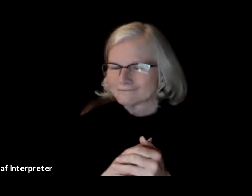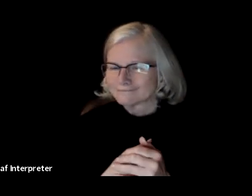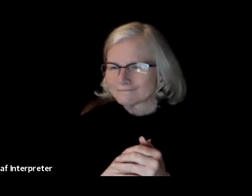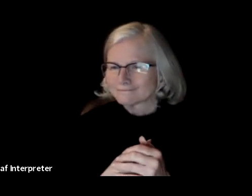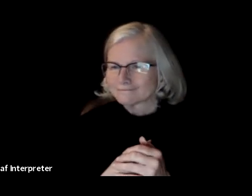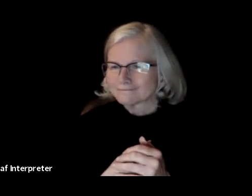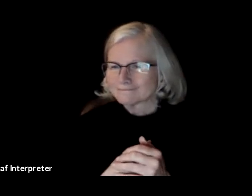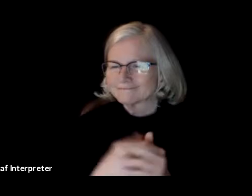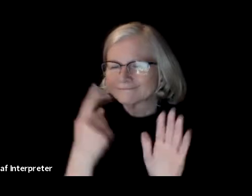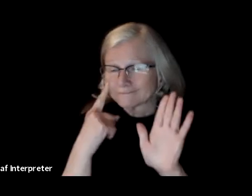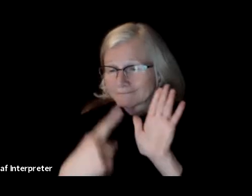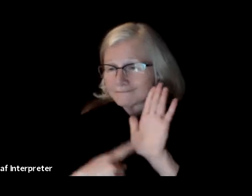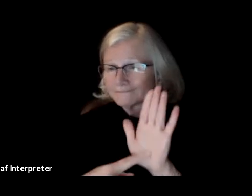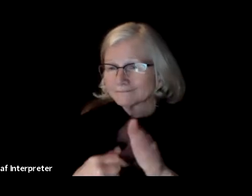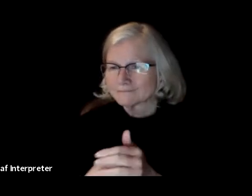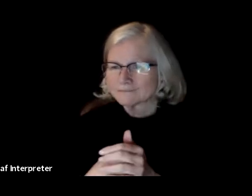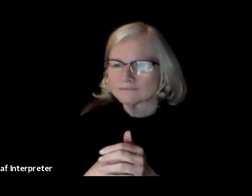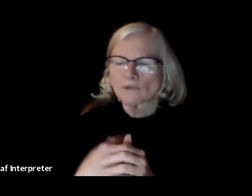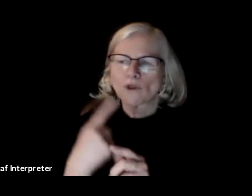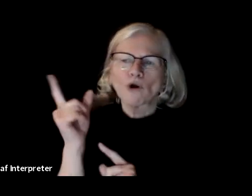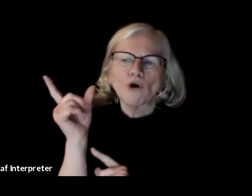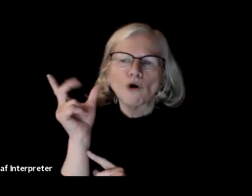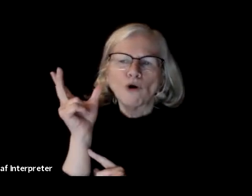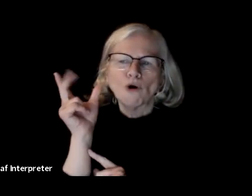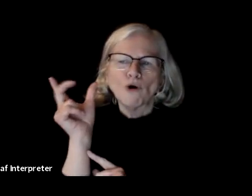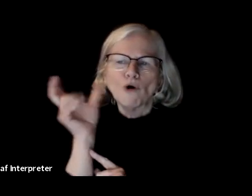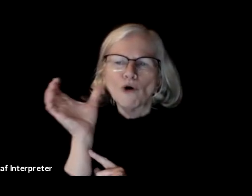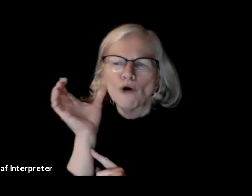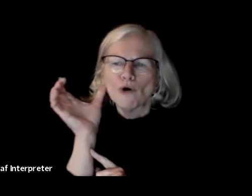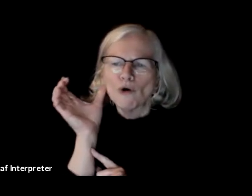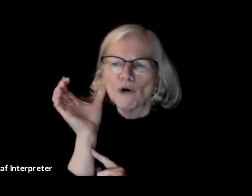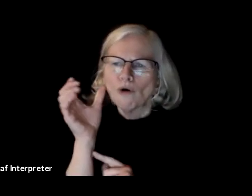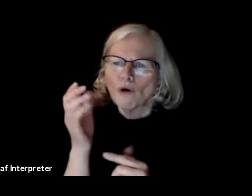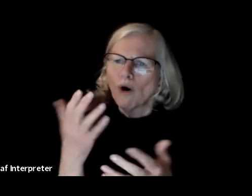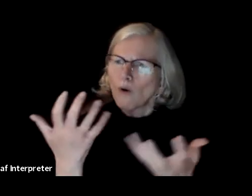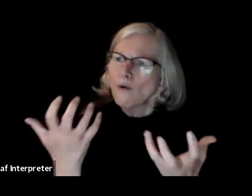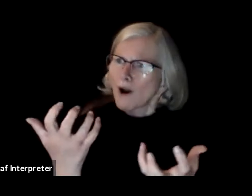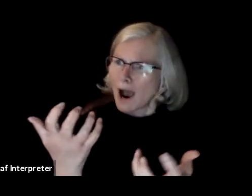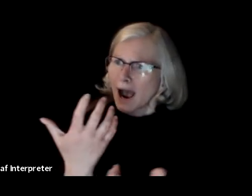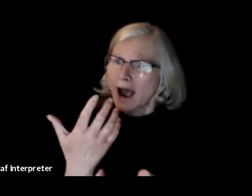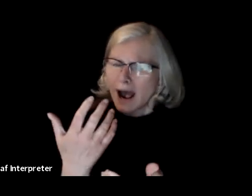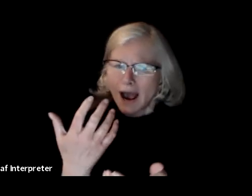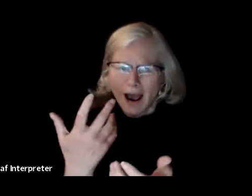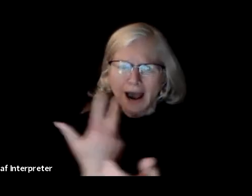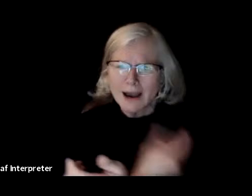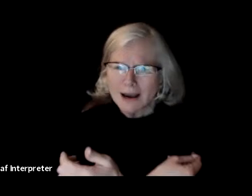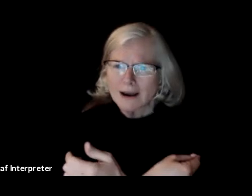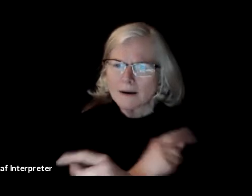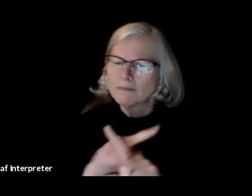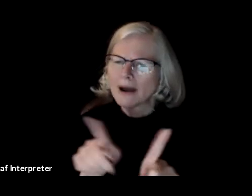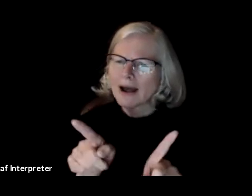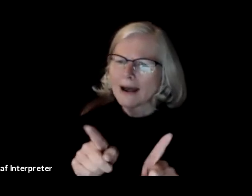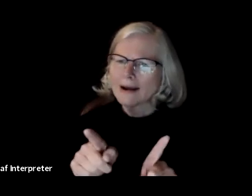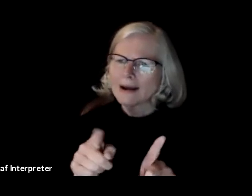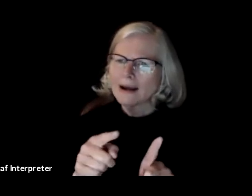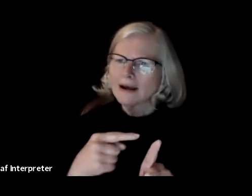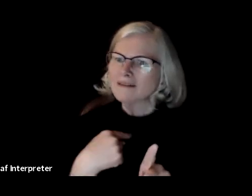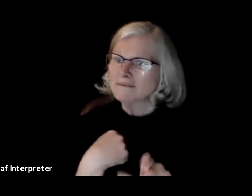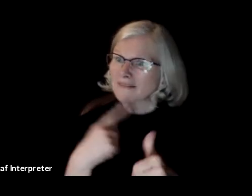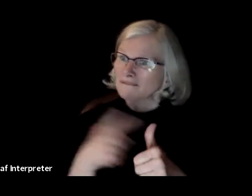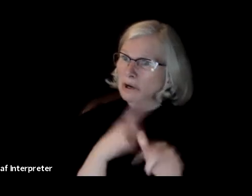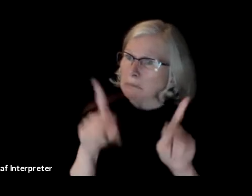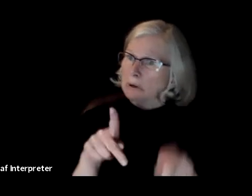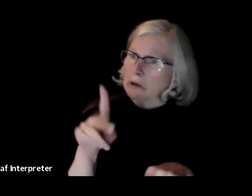we've heard from some staff that they are interested in getting the vaccine, but they weren't sure they wanted to be the first ones to get it. They wanted to wait a